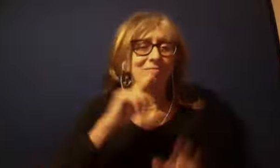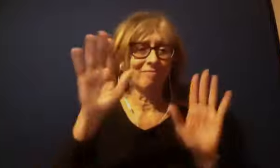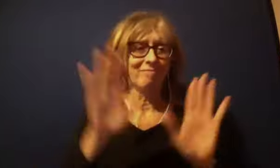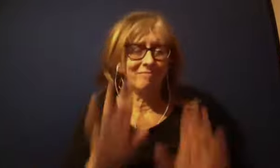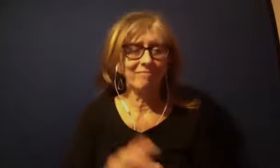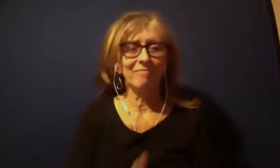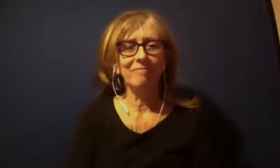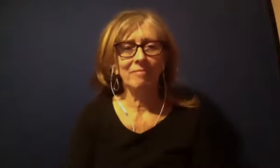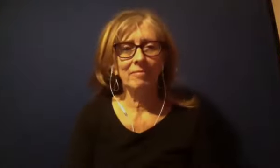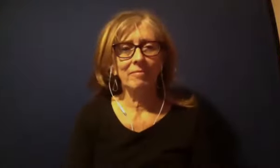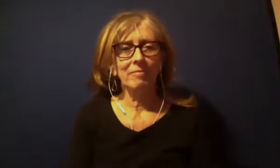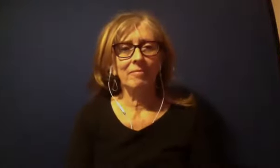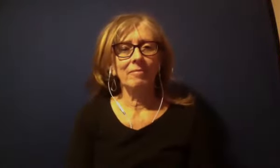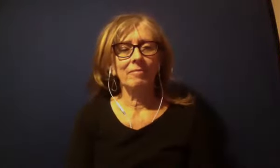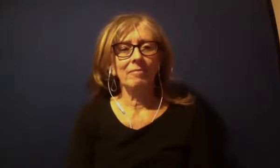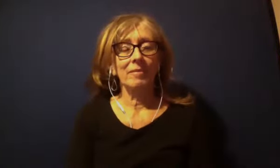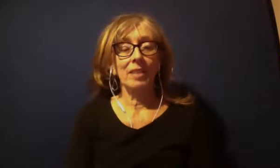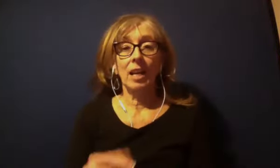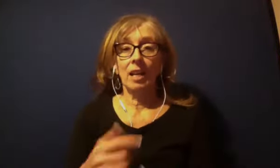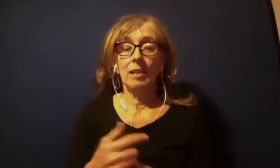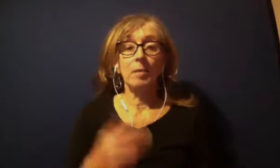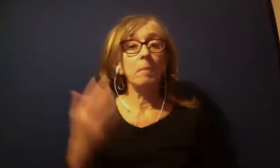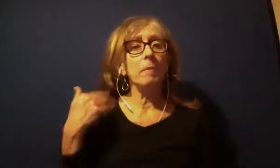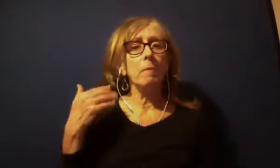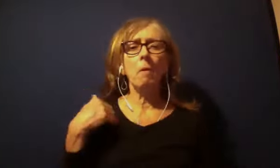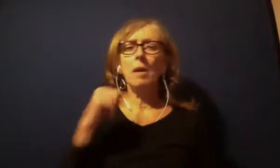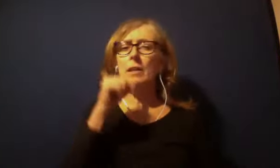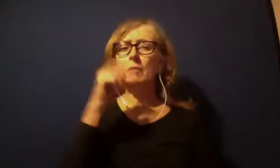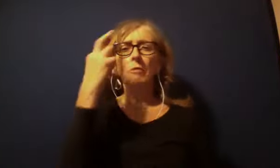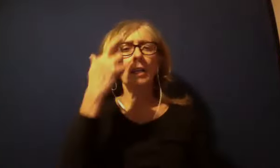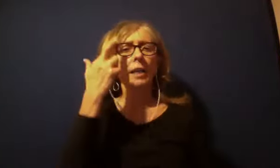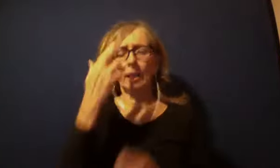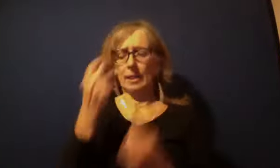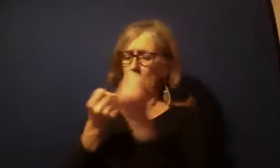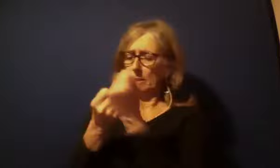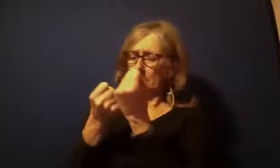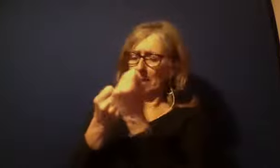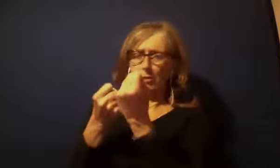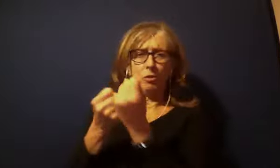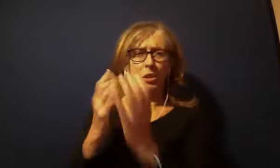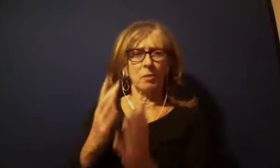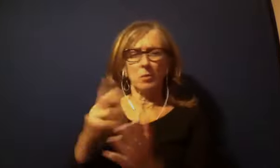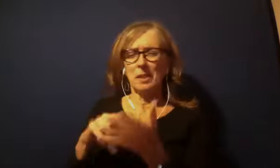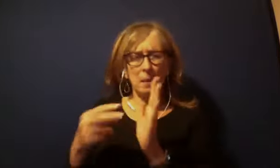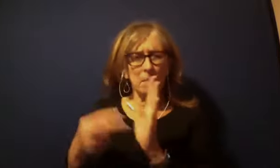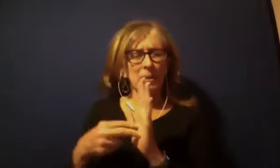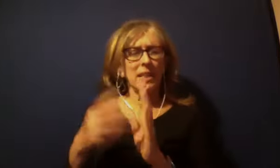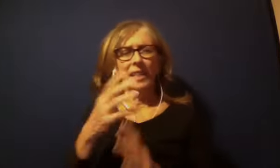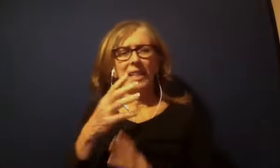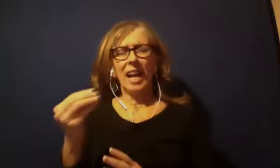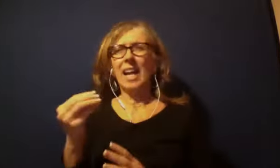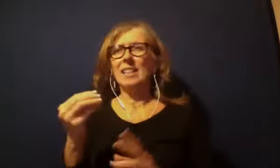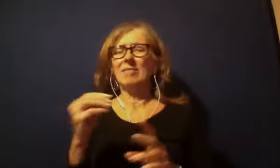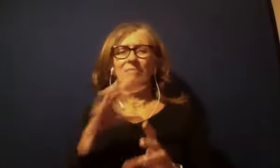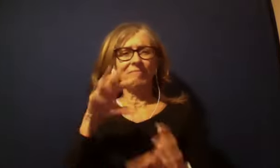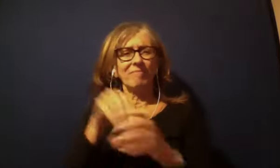You know, I never ever thought that world would be open up to me. And, you know, this whole thing about inclusion, it's probably a really good segue into what sponsorship